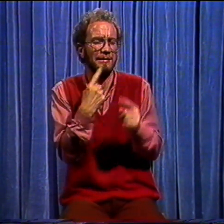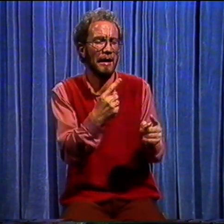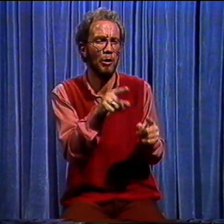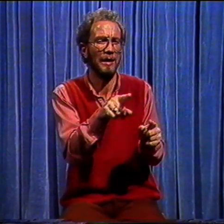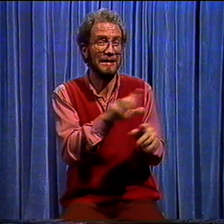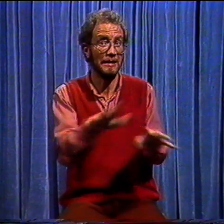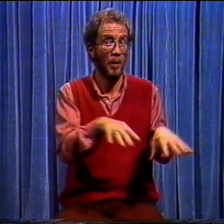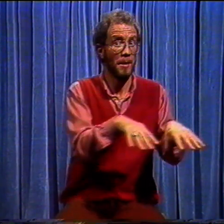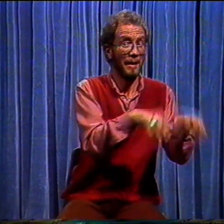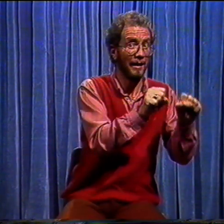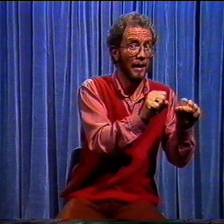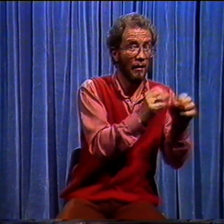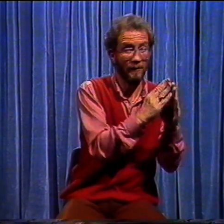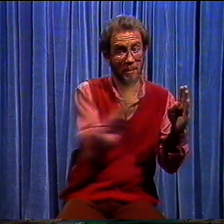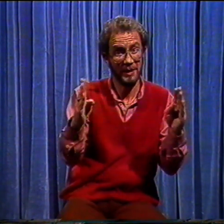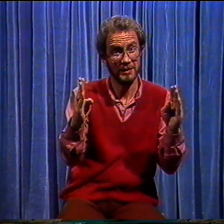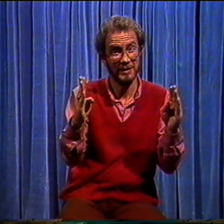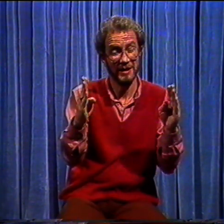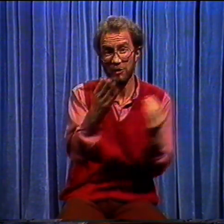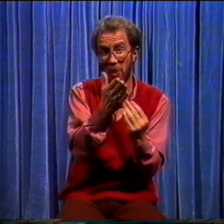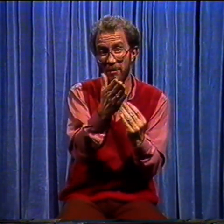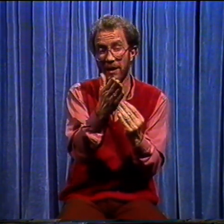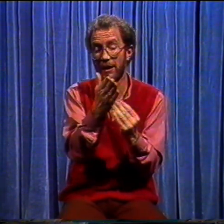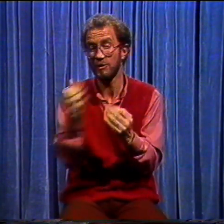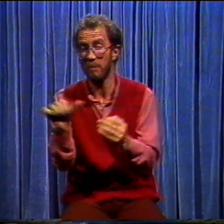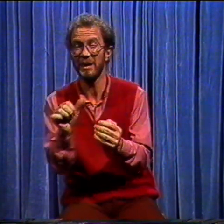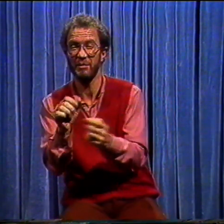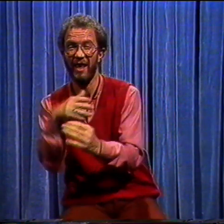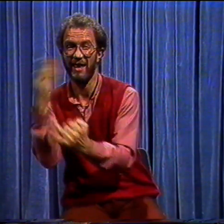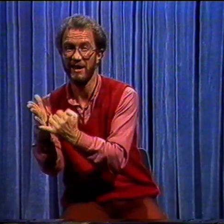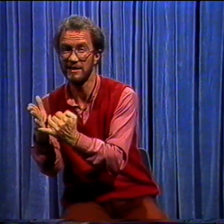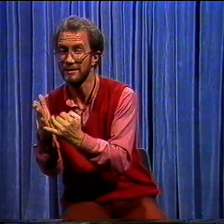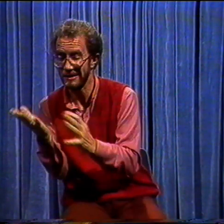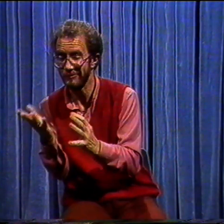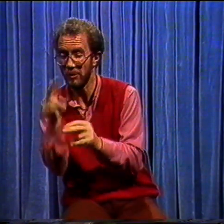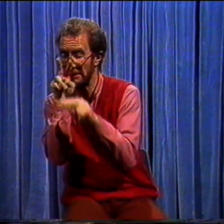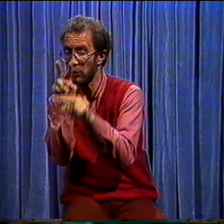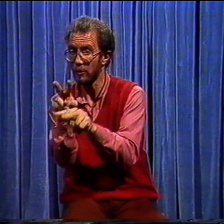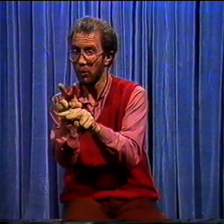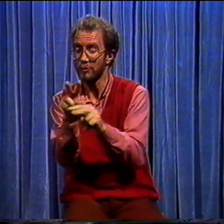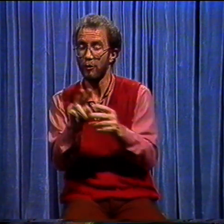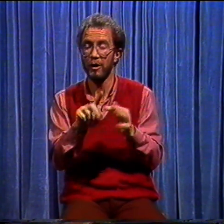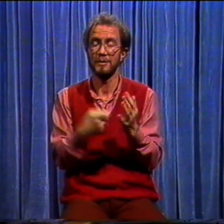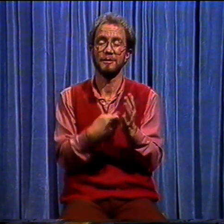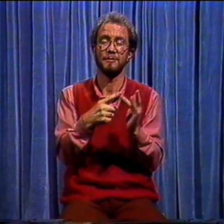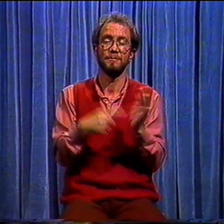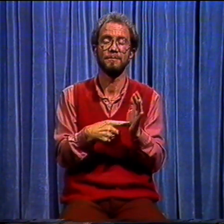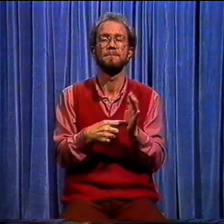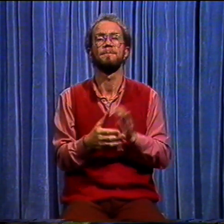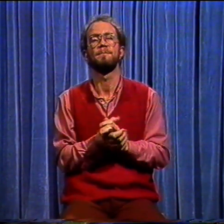Well, I'll tell you, it doesn't come at the beginning of the piece, and it doesn't come in the middle, so it must be at the end. So watch and see